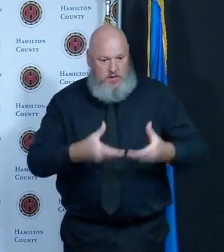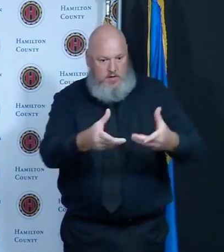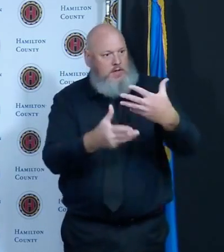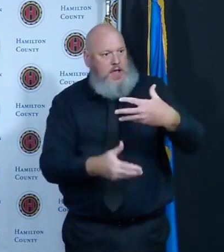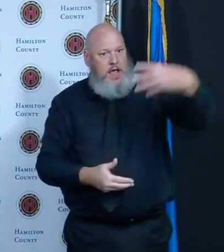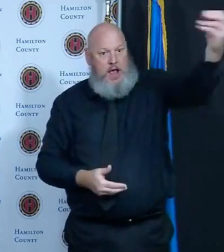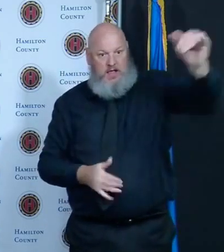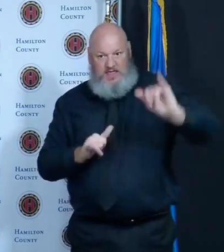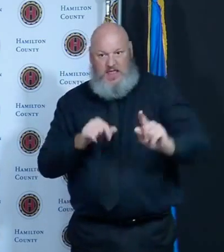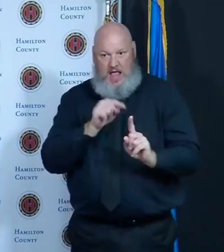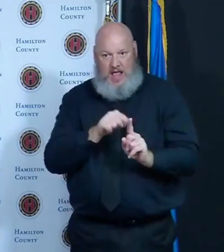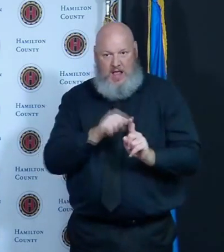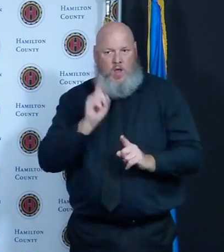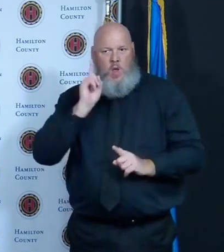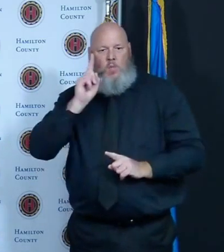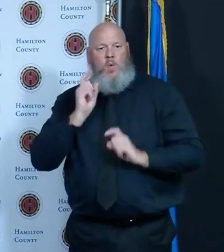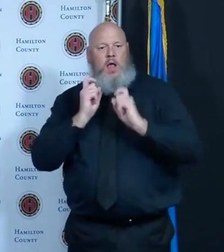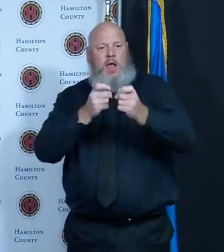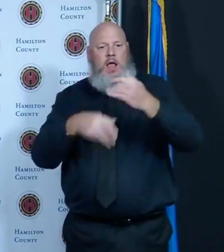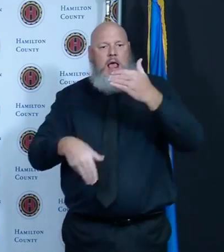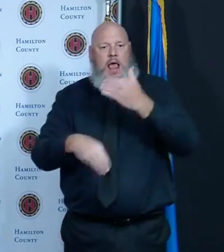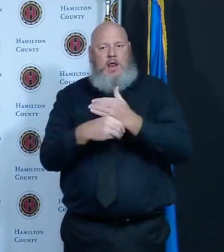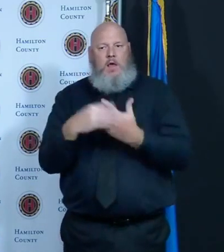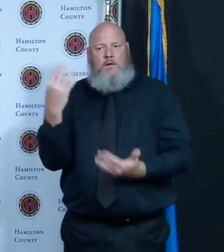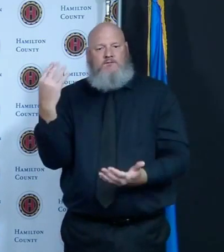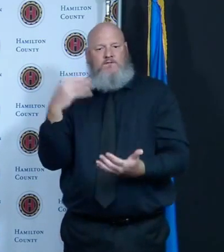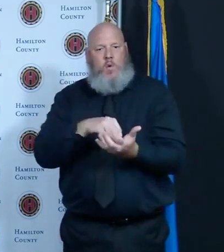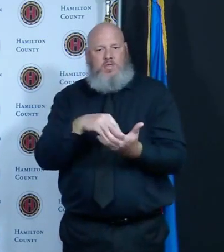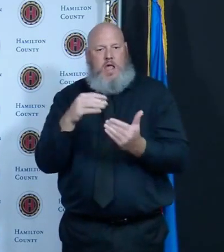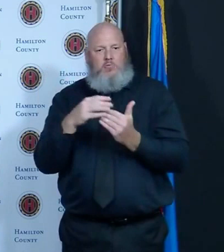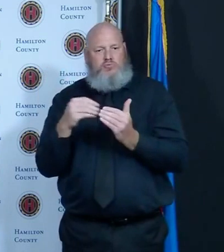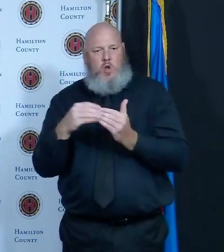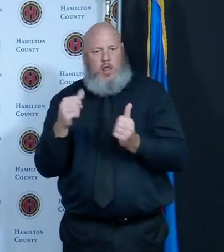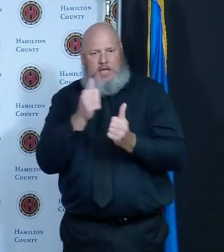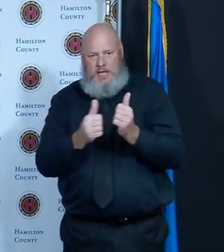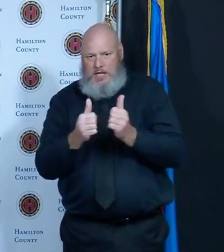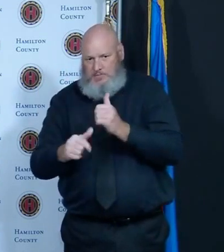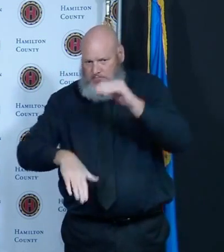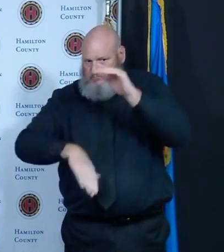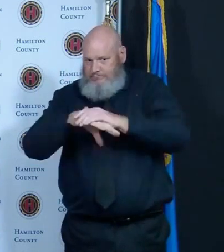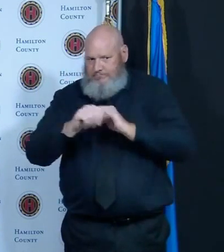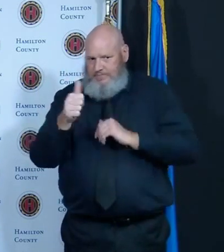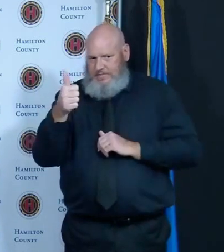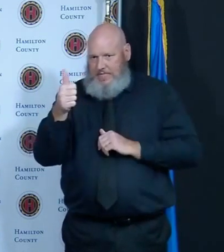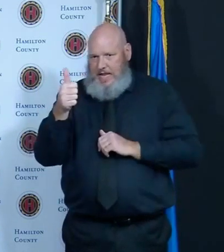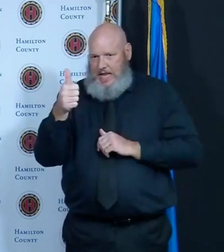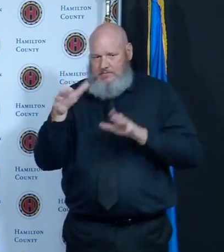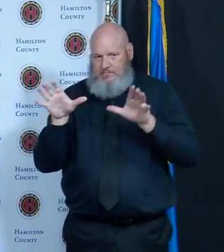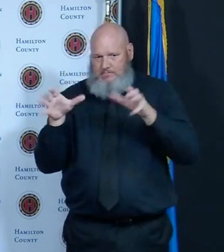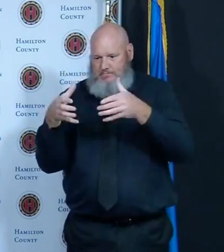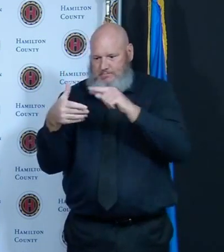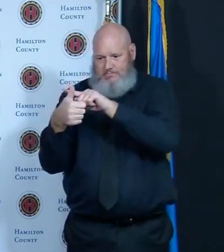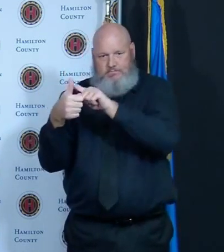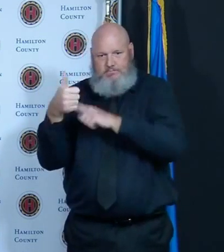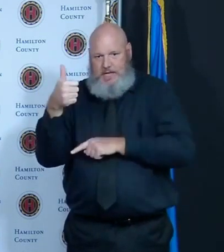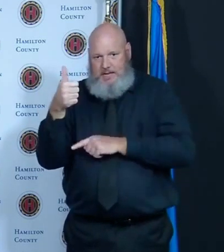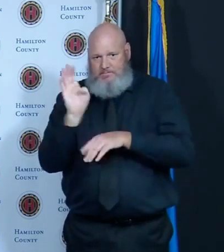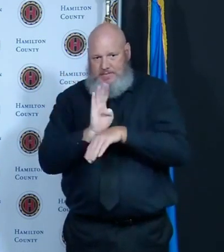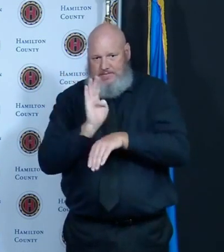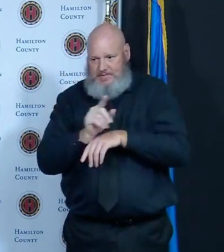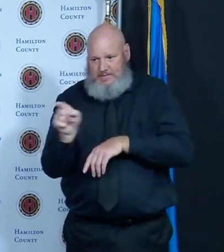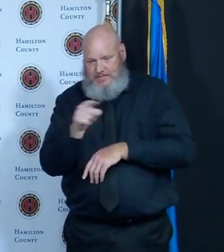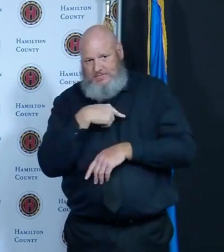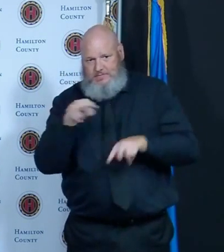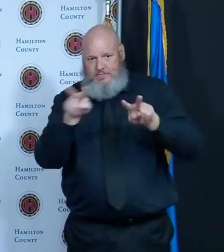How about the partnership of InfoTrust, Polar 3D, and Centrifuge? They are combining forces